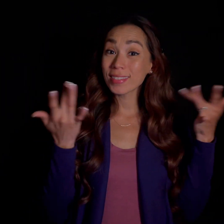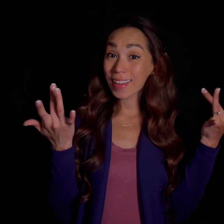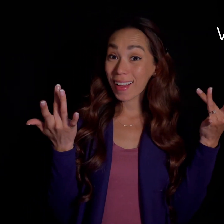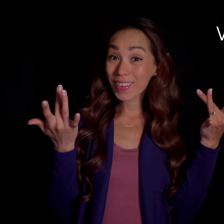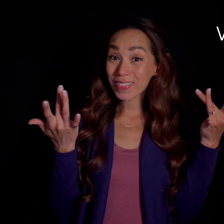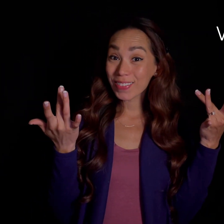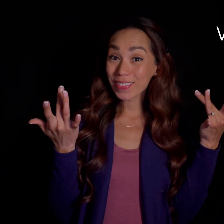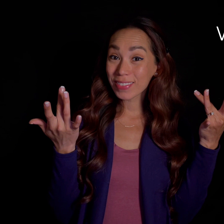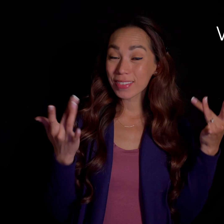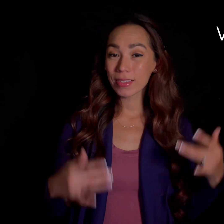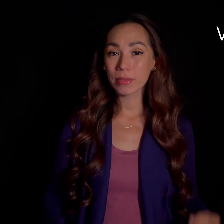What's up?